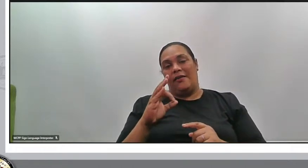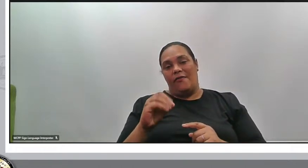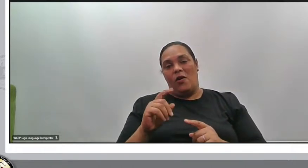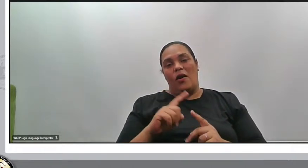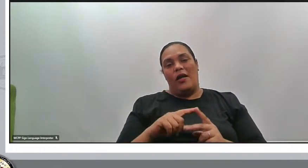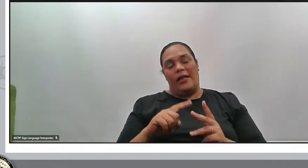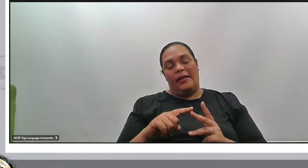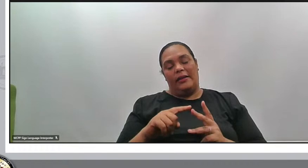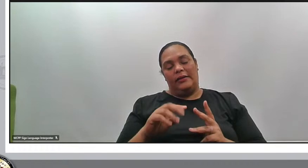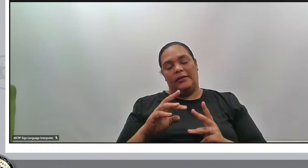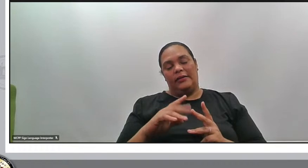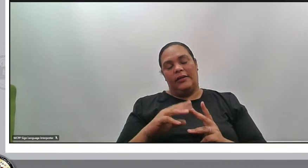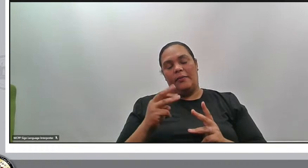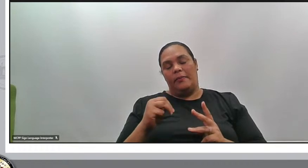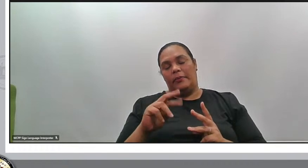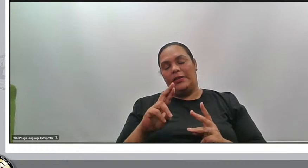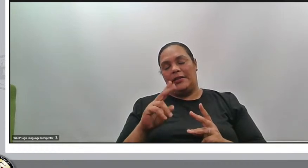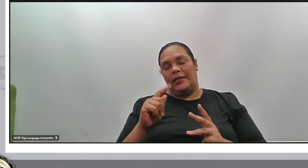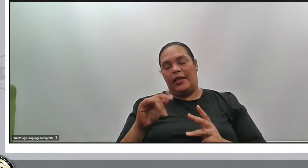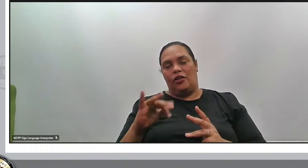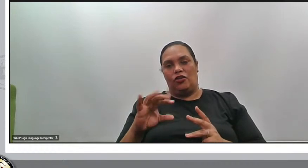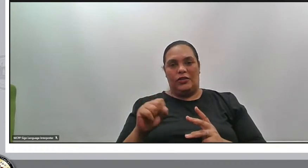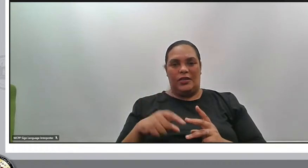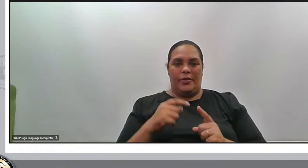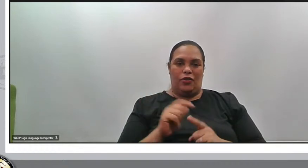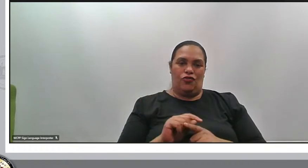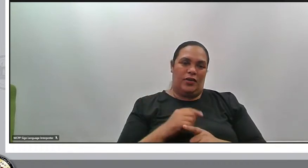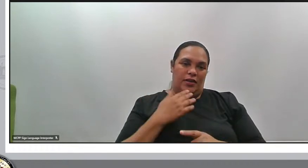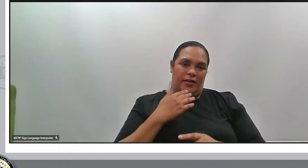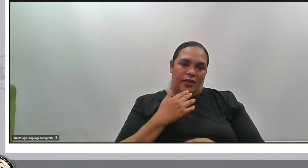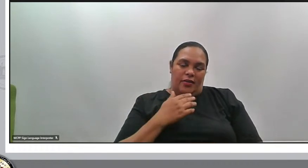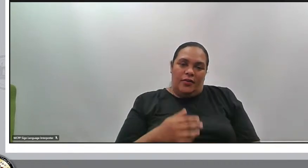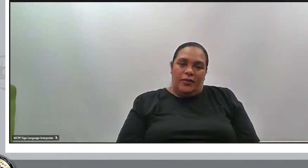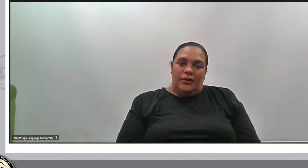also Mr. Titus with regards to training. Thank you.